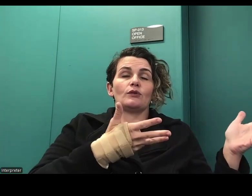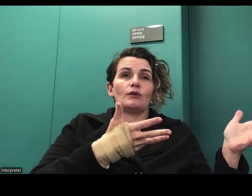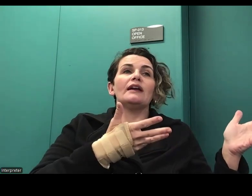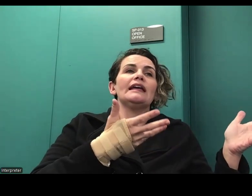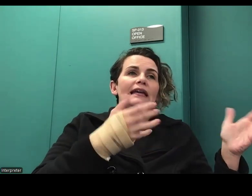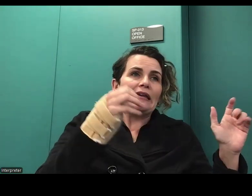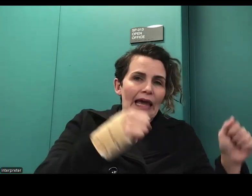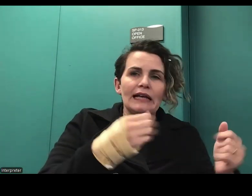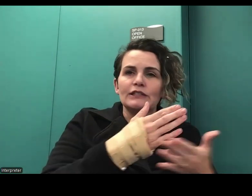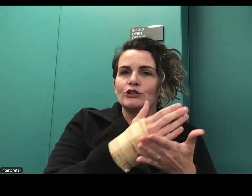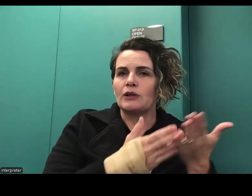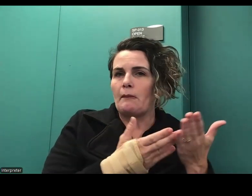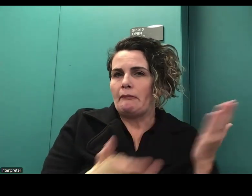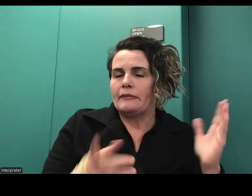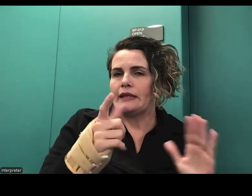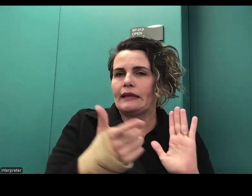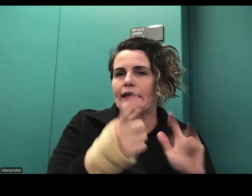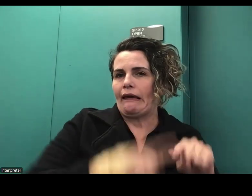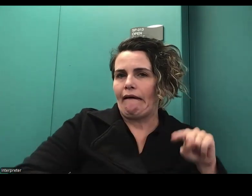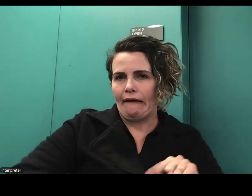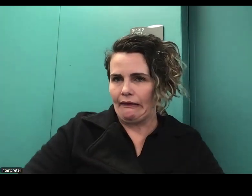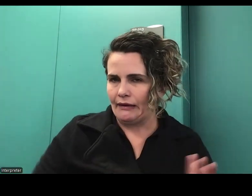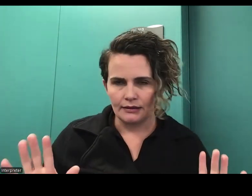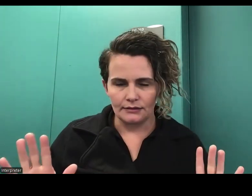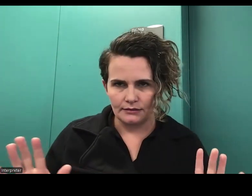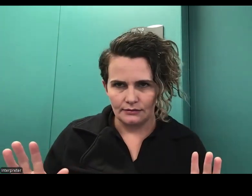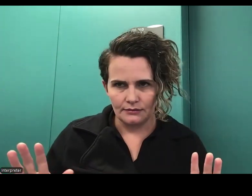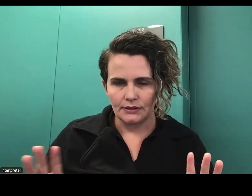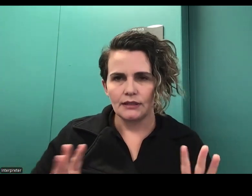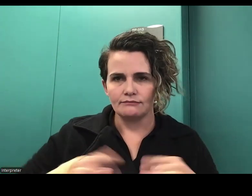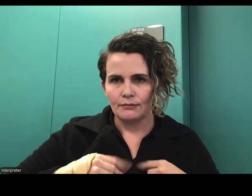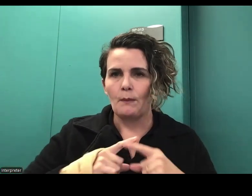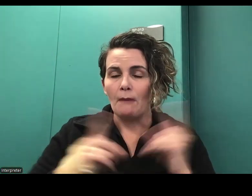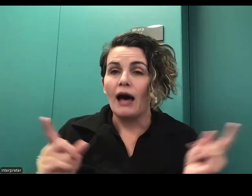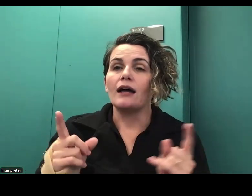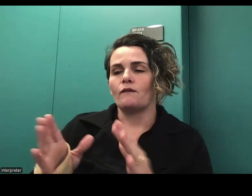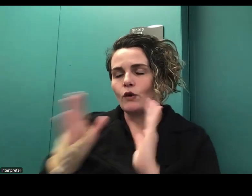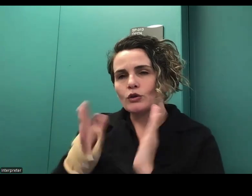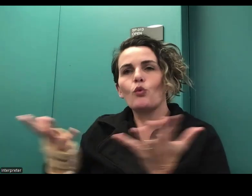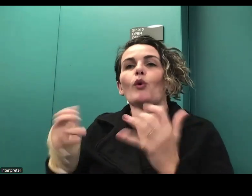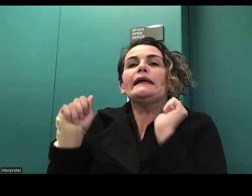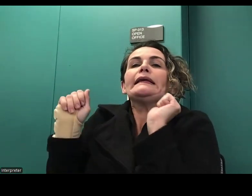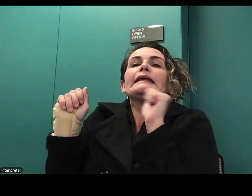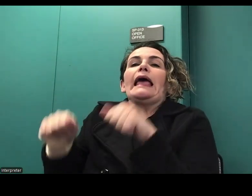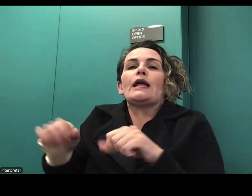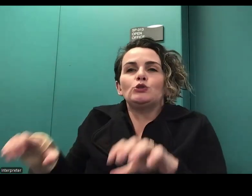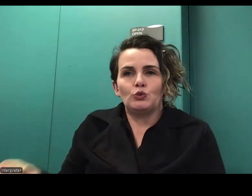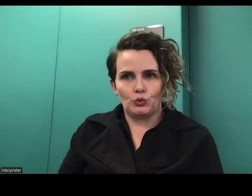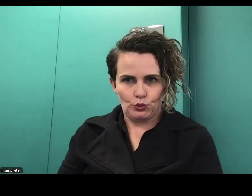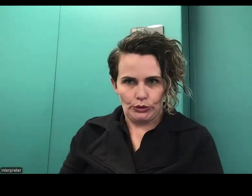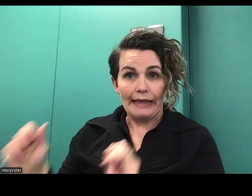can do. Everything we can't do. So I've told you some things you can